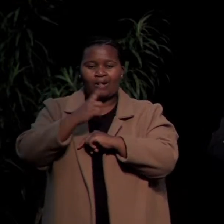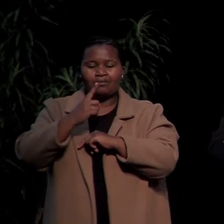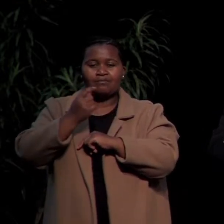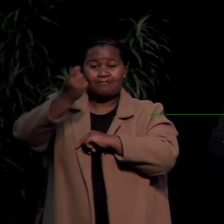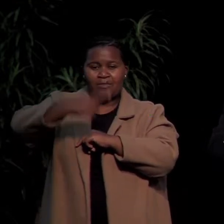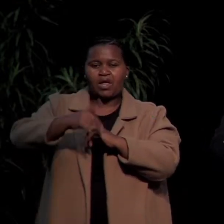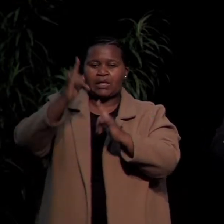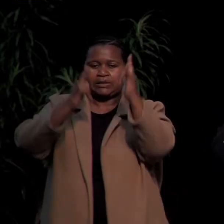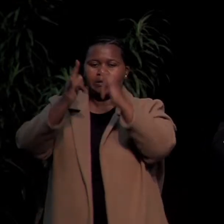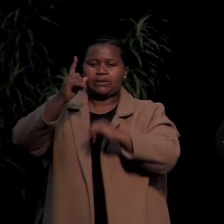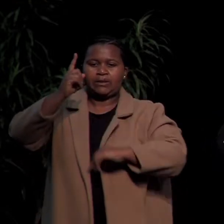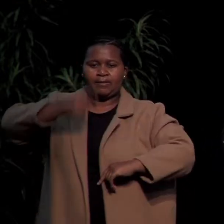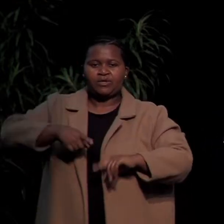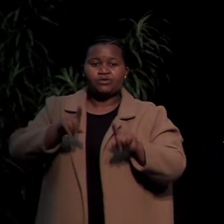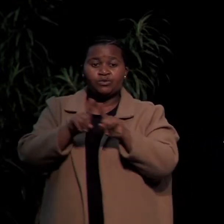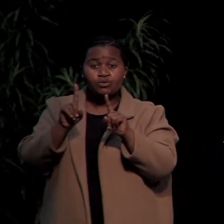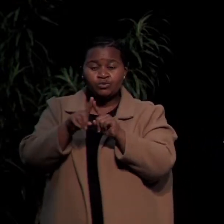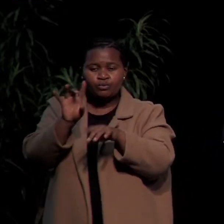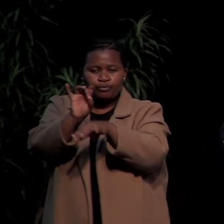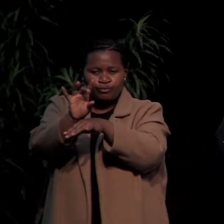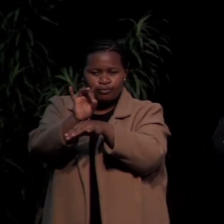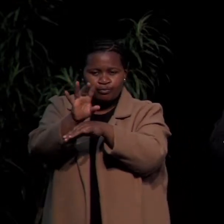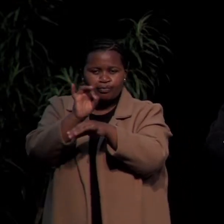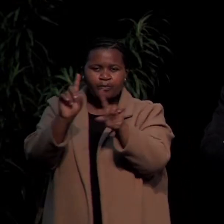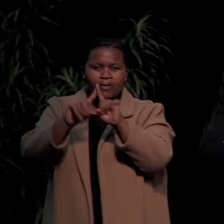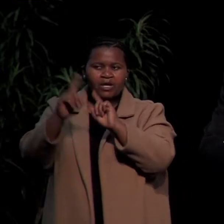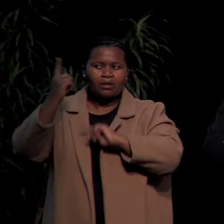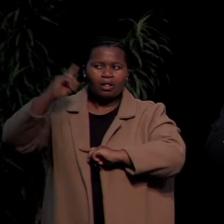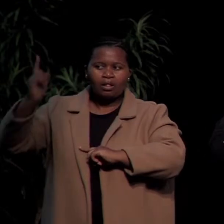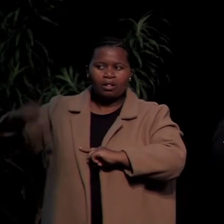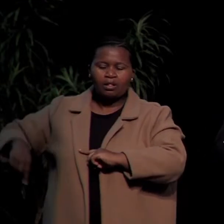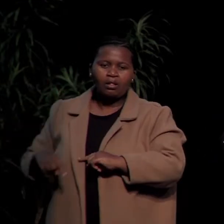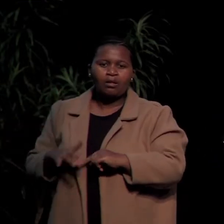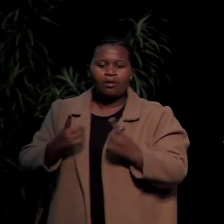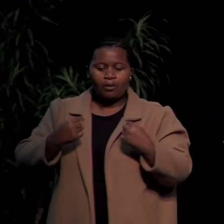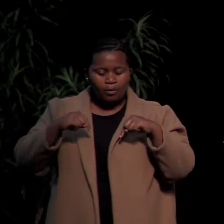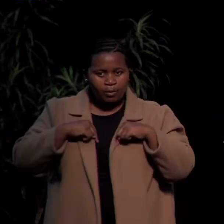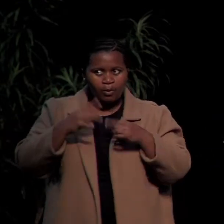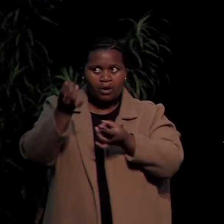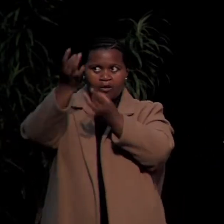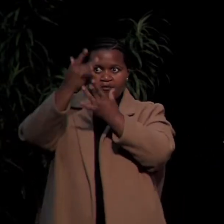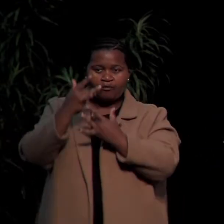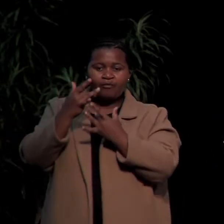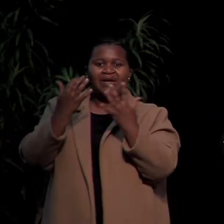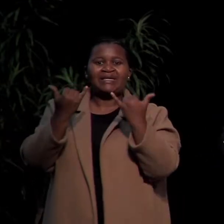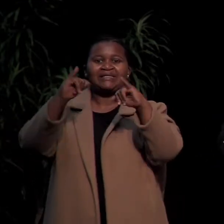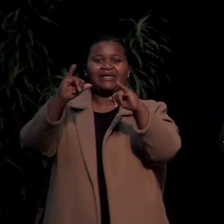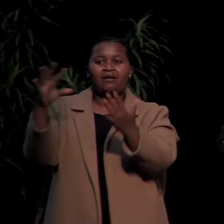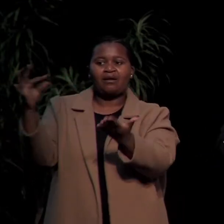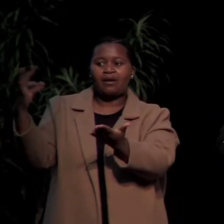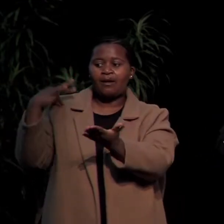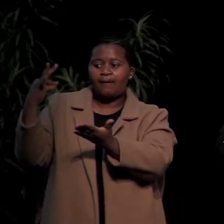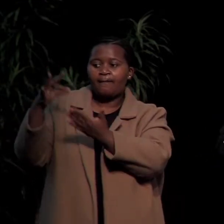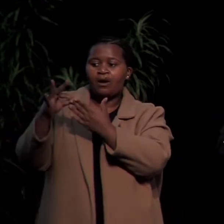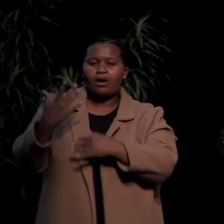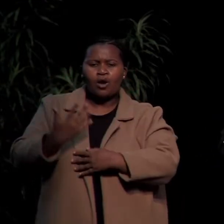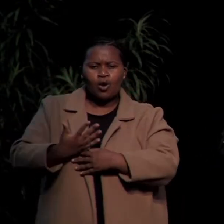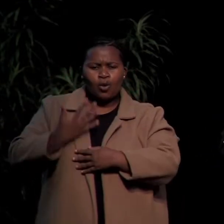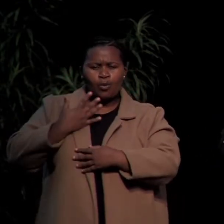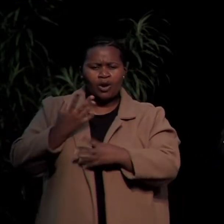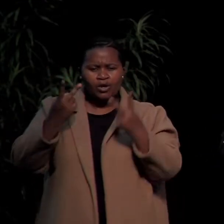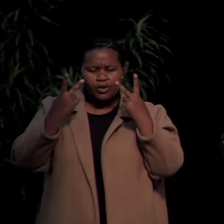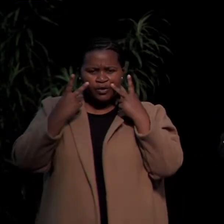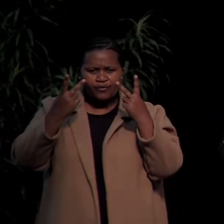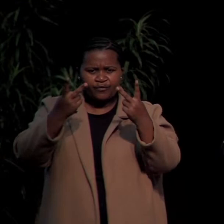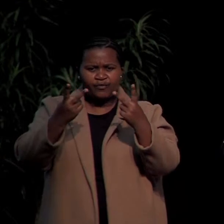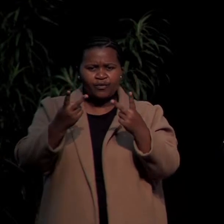city. We advised them, but they decided. We are informed that they still apply. They want to have a review